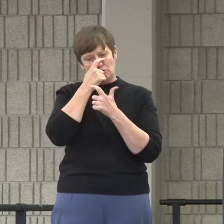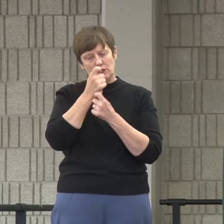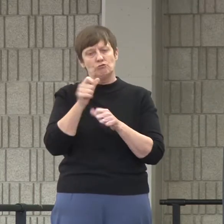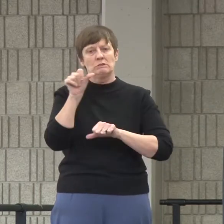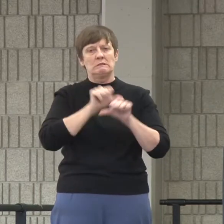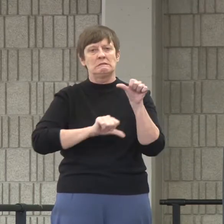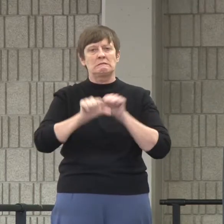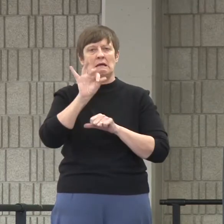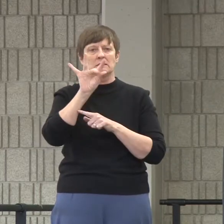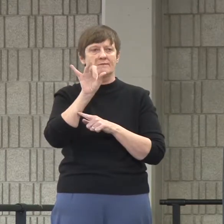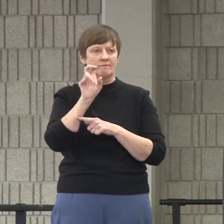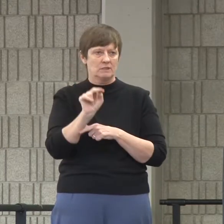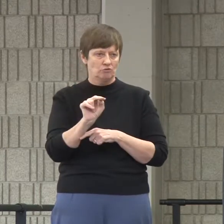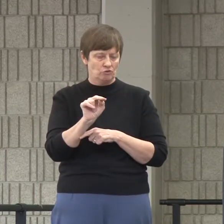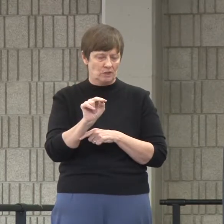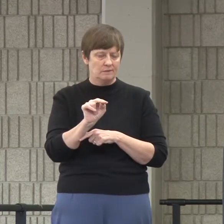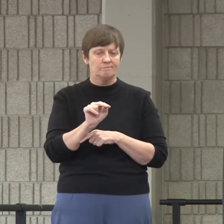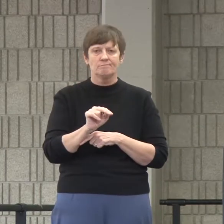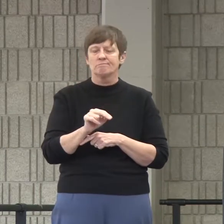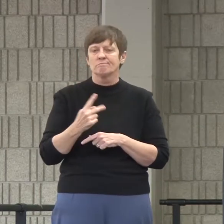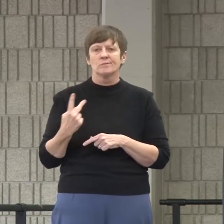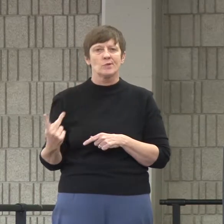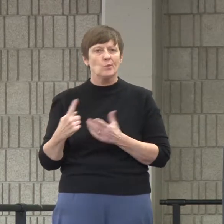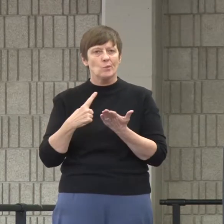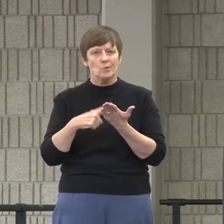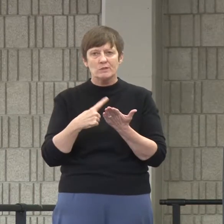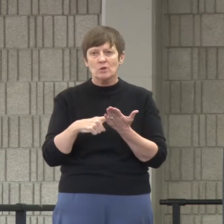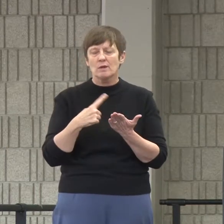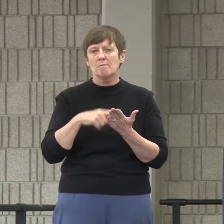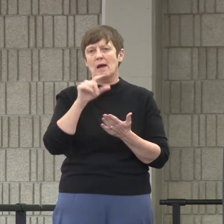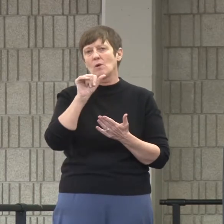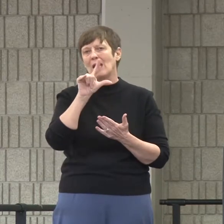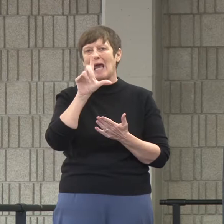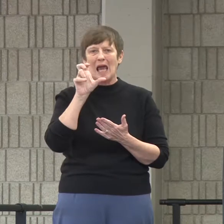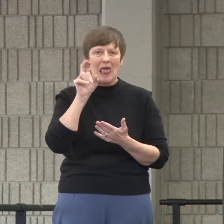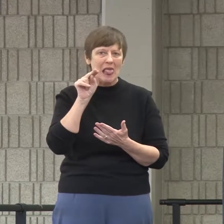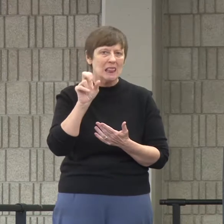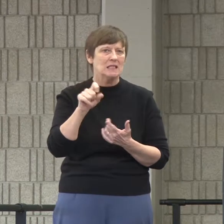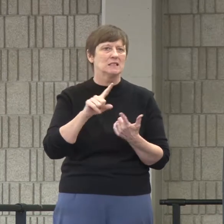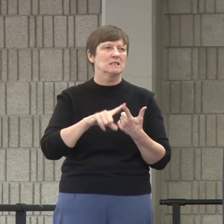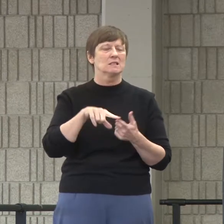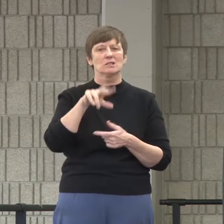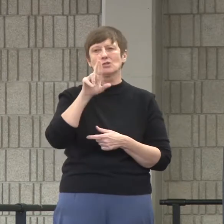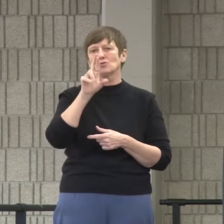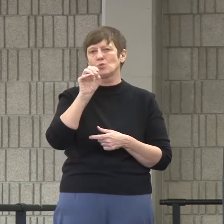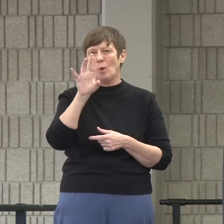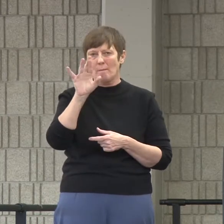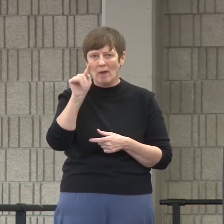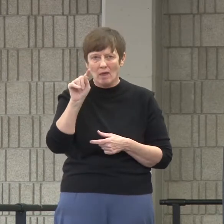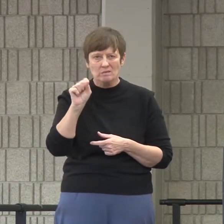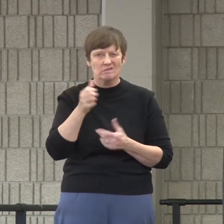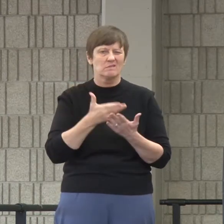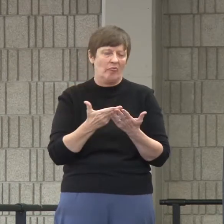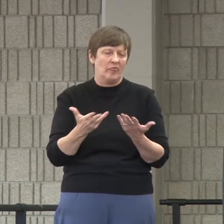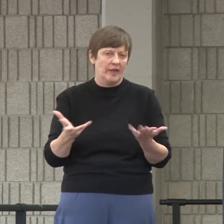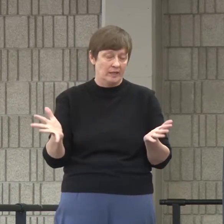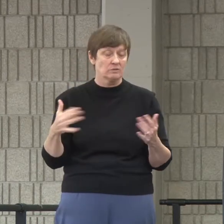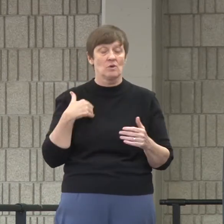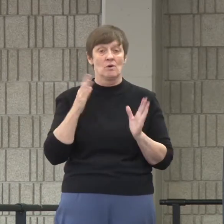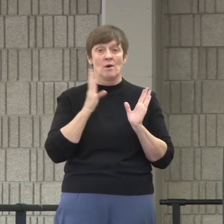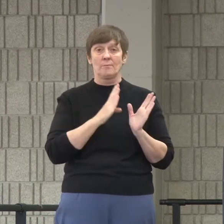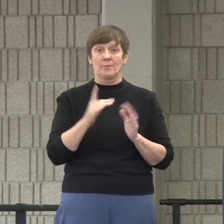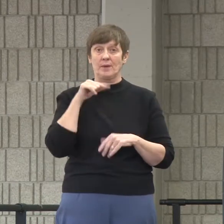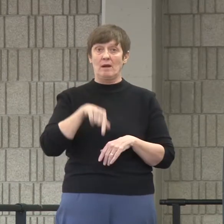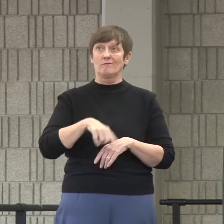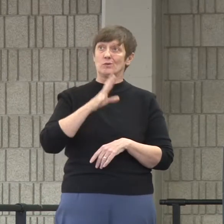science fiction, and we talk a lot about aliens and robots and things. And so as I prepared for this talk,